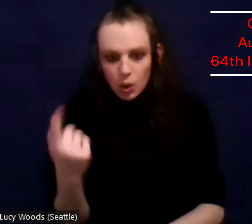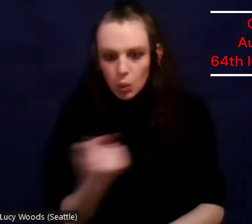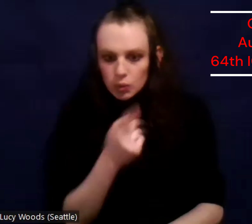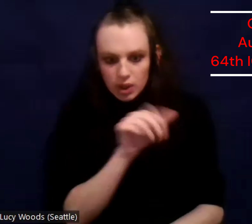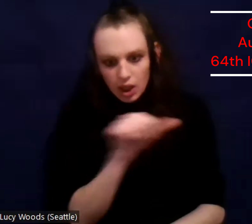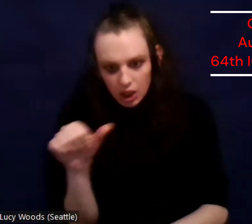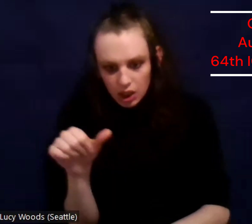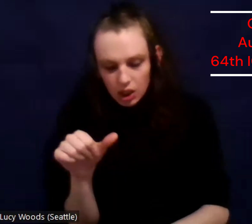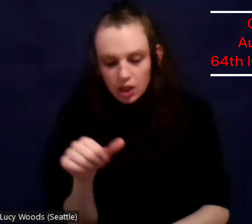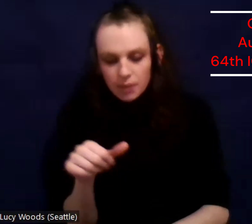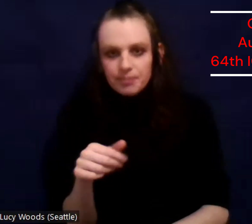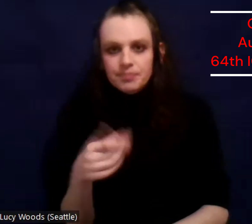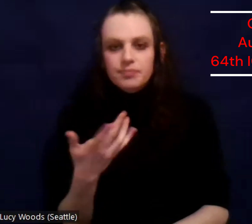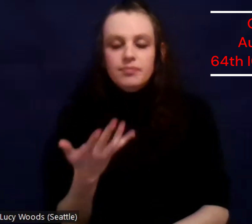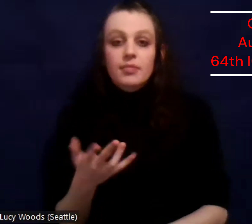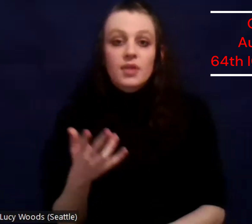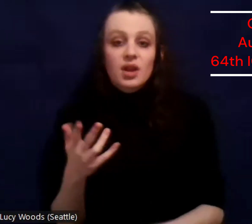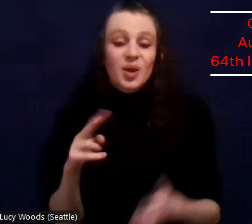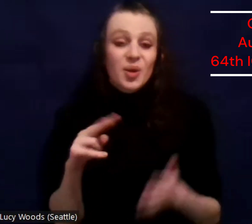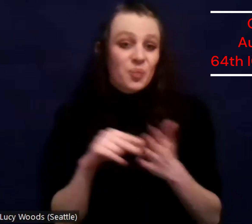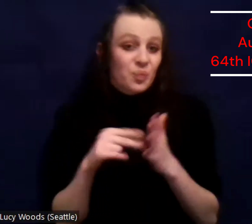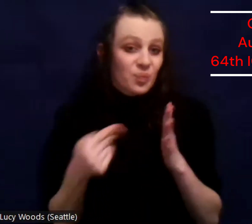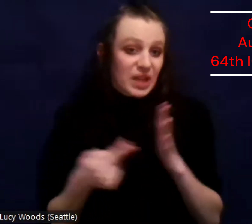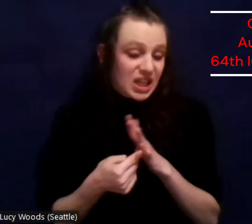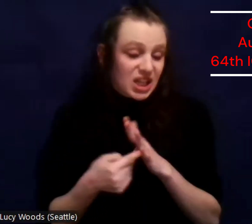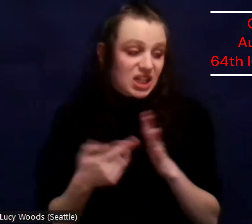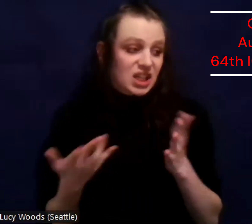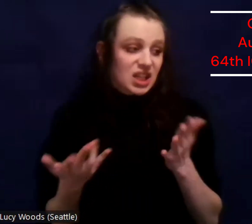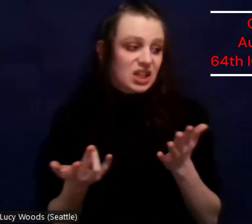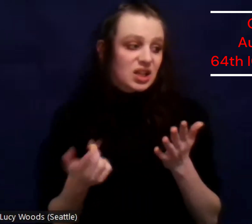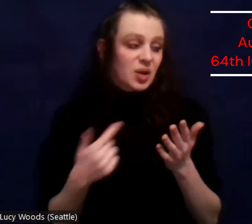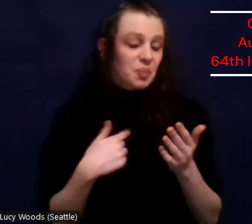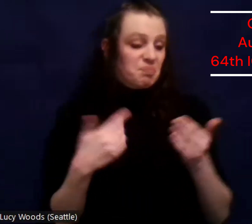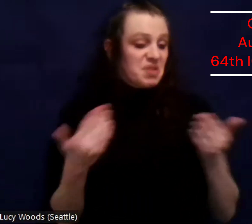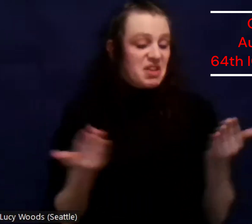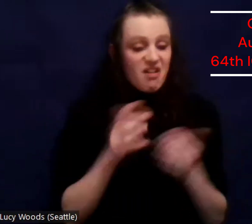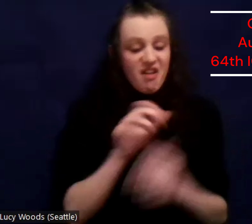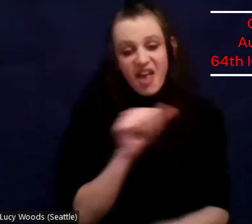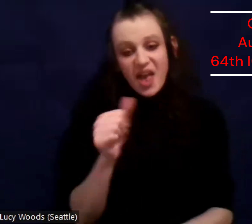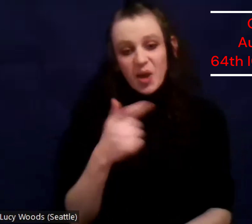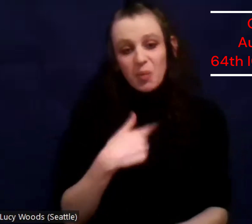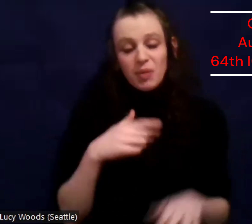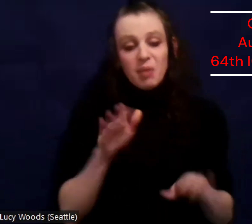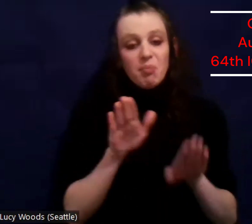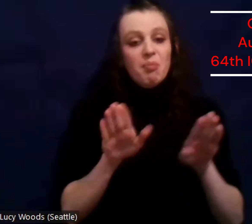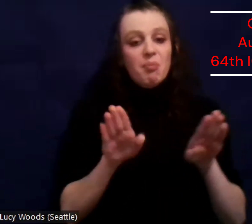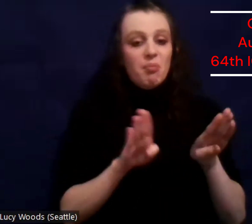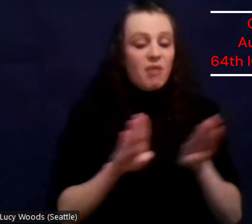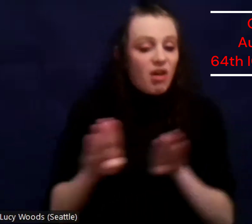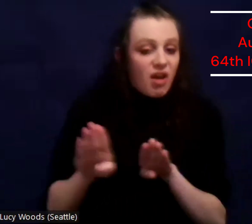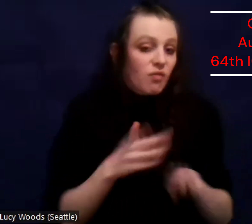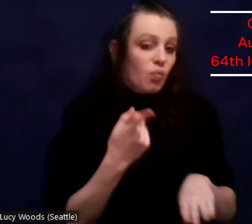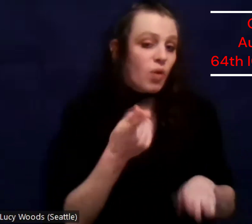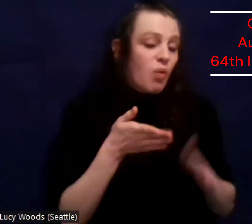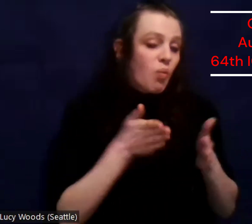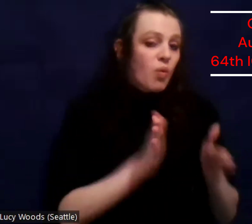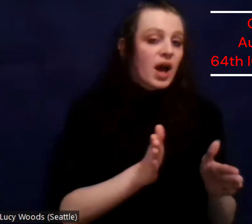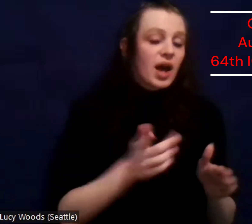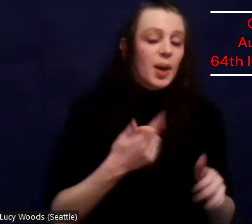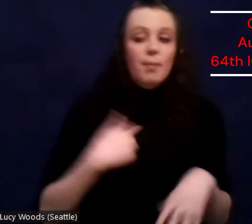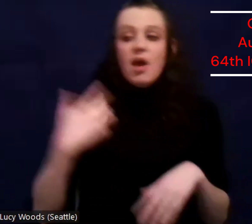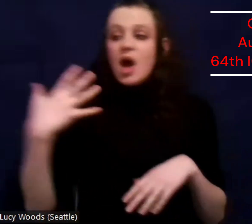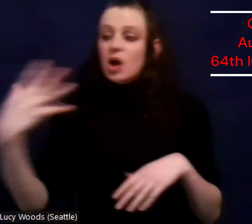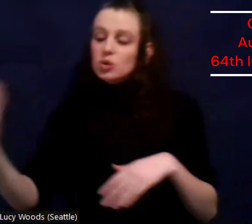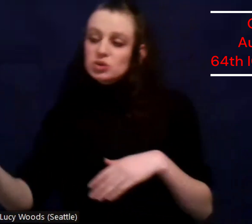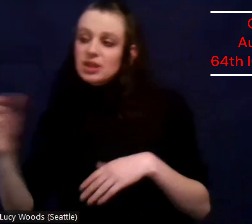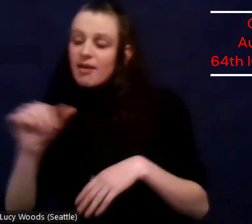that end, I also acted a certain way in the room versus outside of the rooms. I would come in here and speak some heavy,